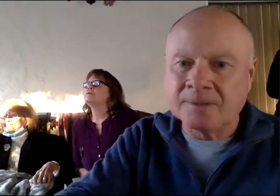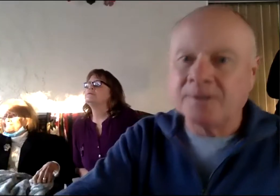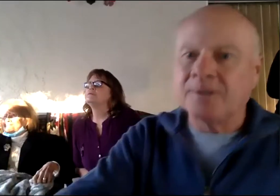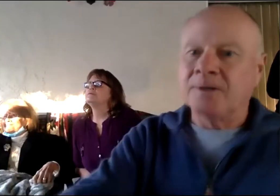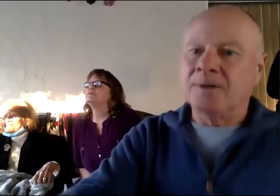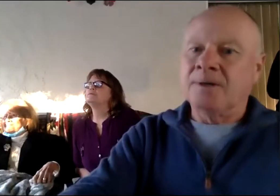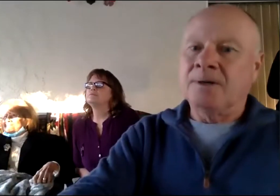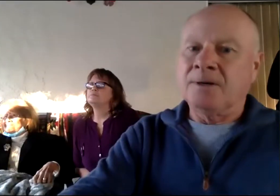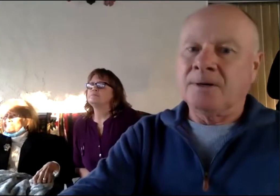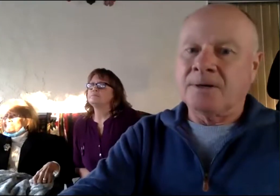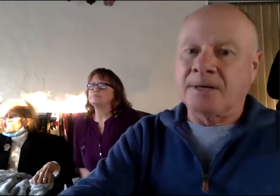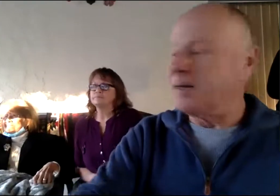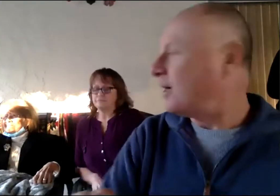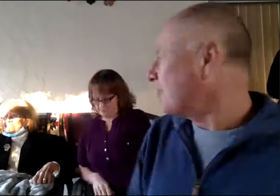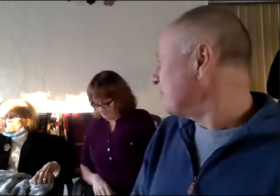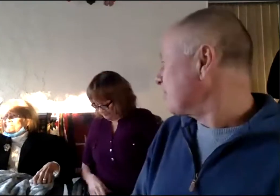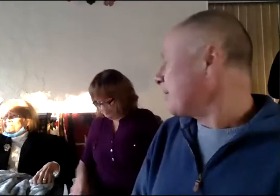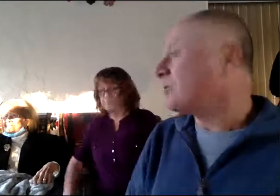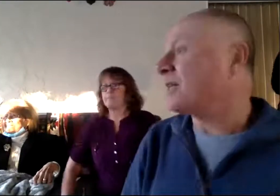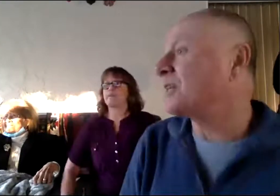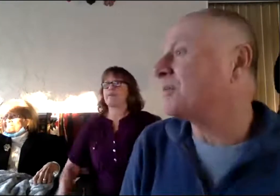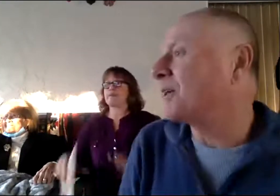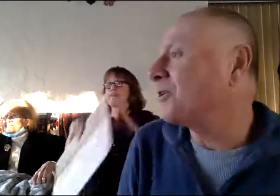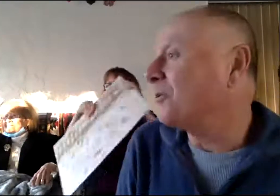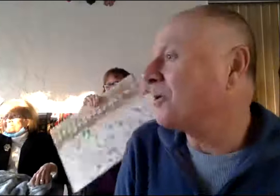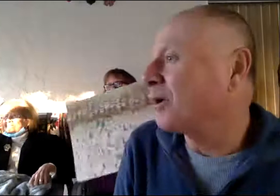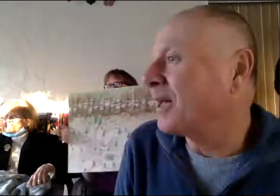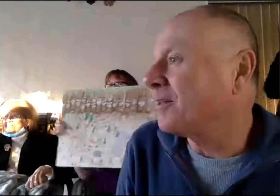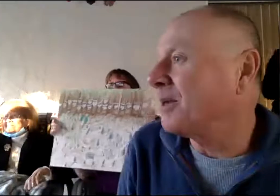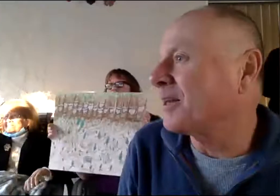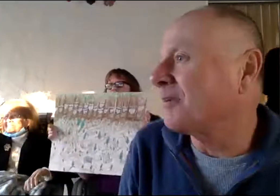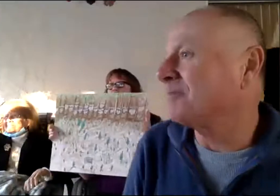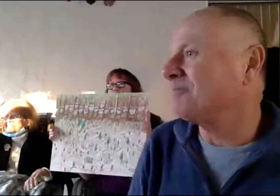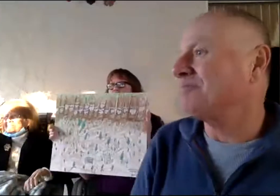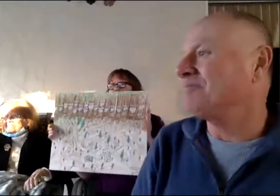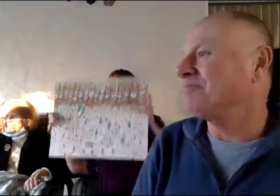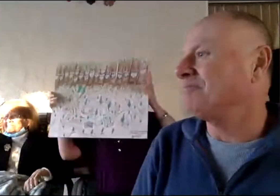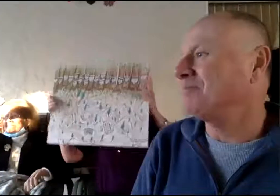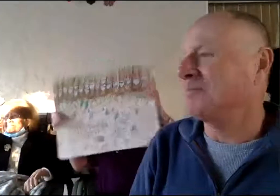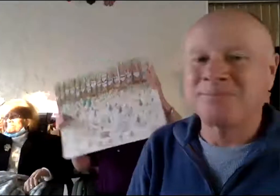Okay, so that's it. Thank you. We're going to end the meeting now.